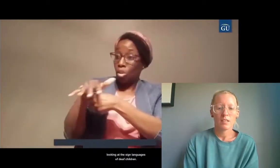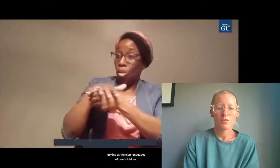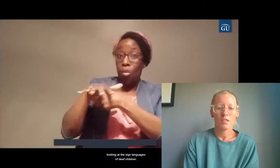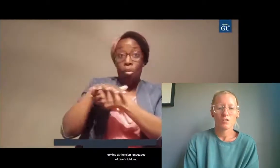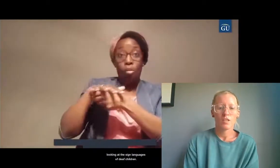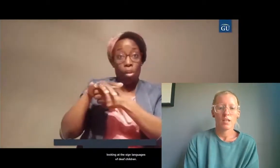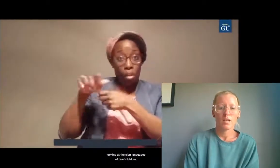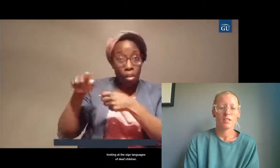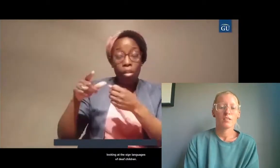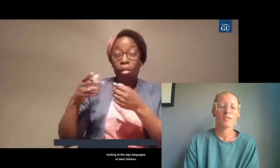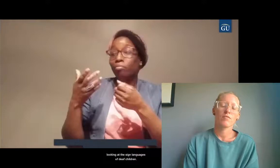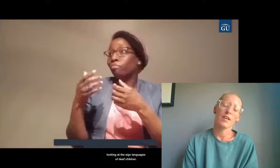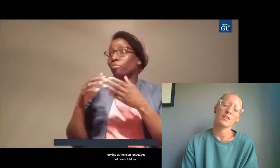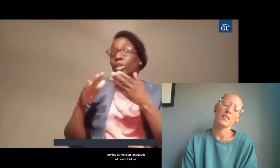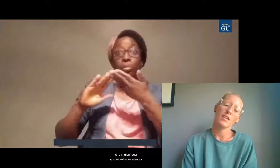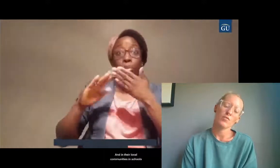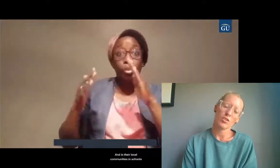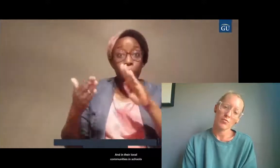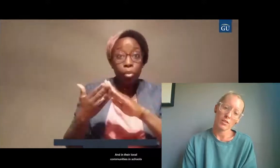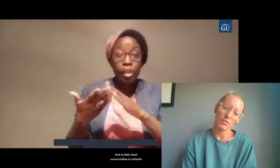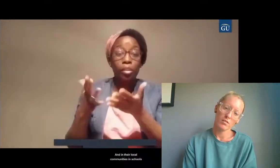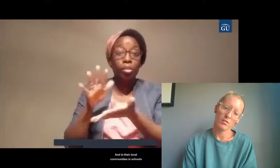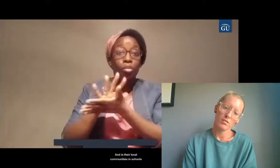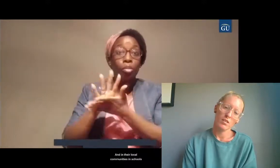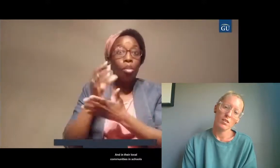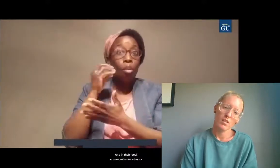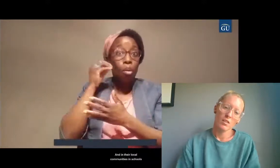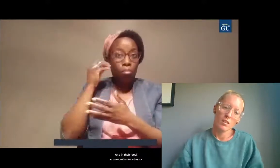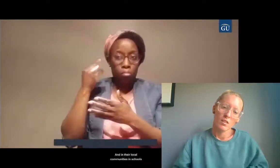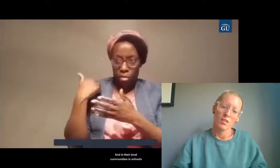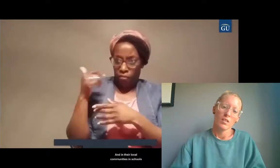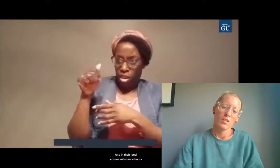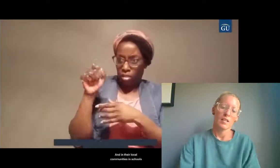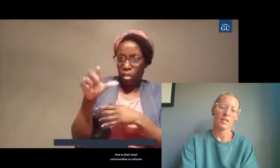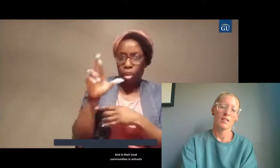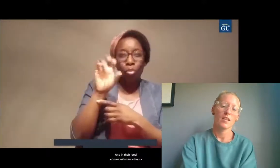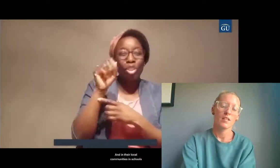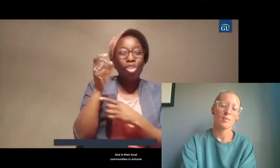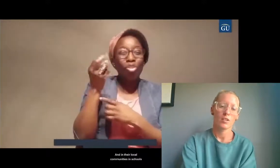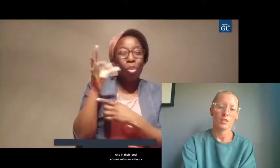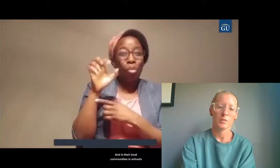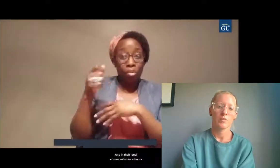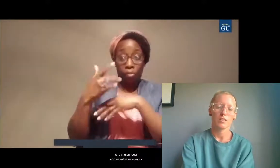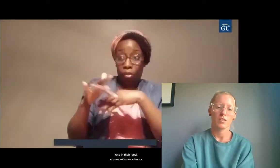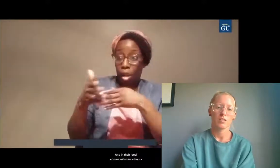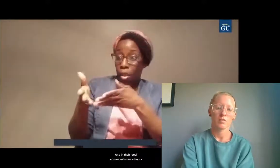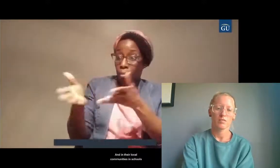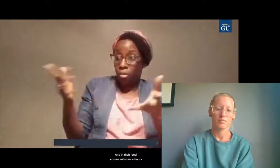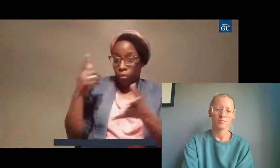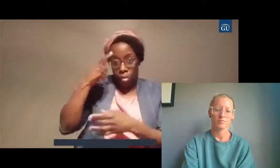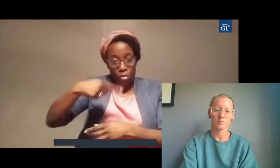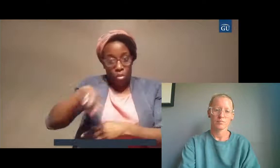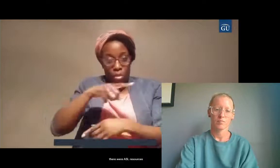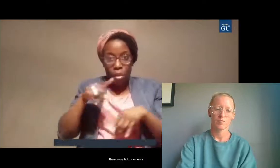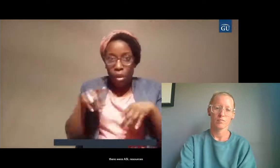about sign language and the effects on deaf children in the American community.